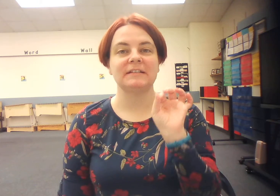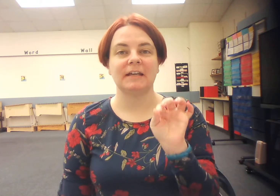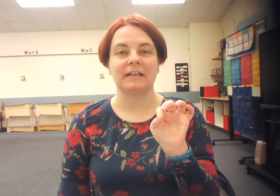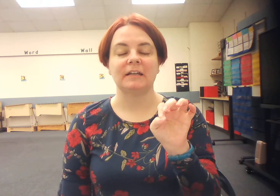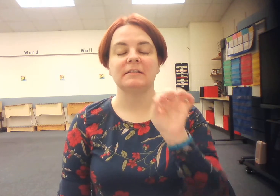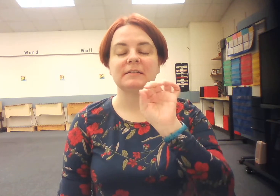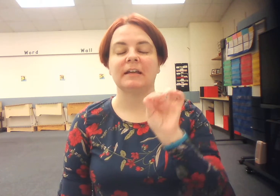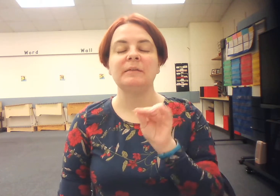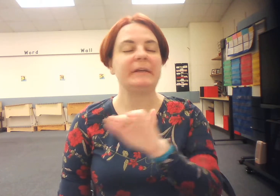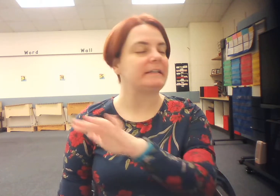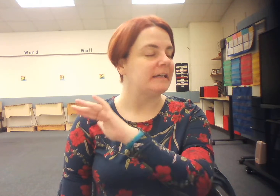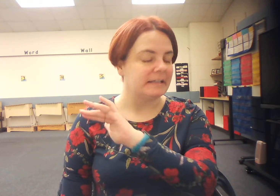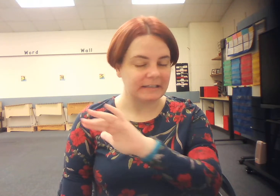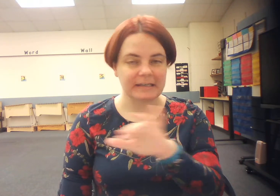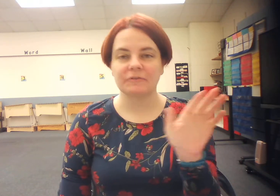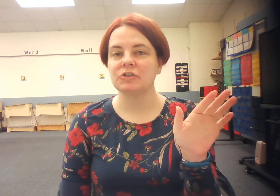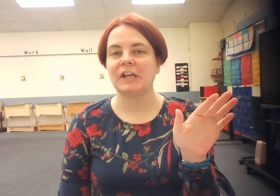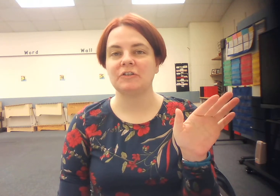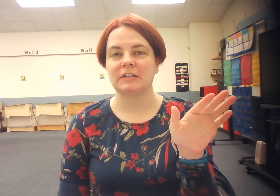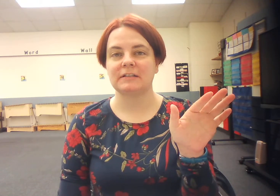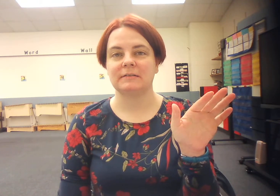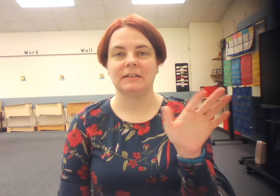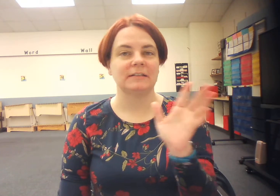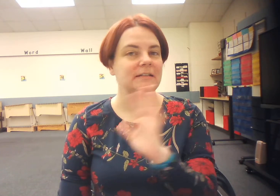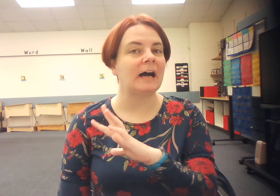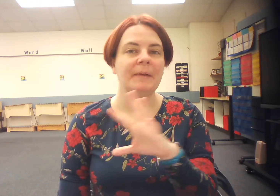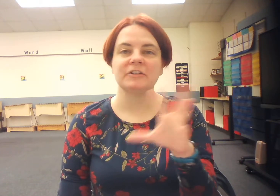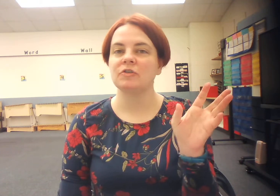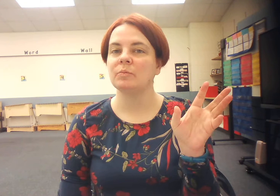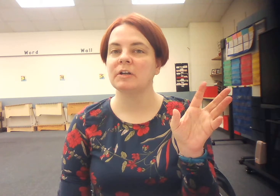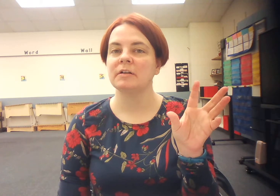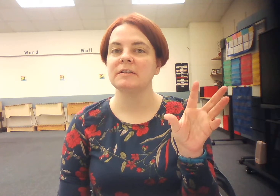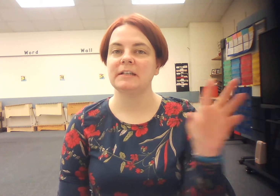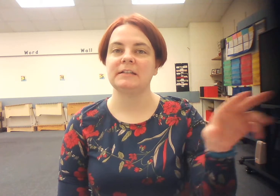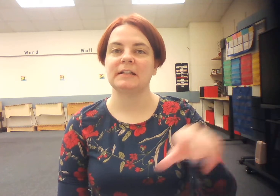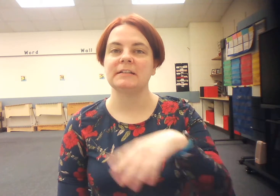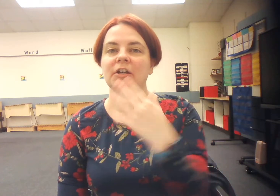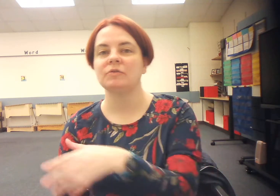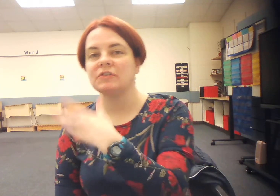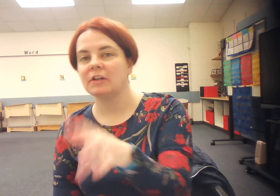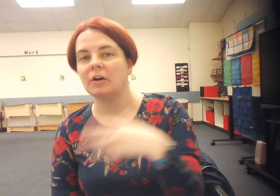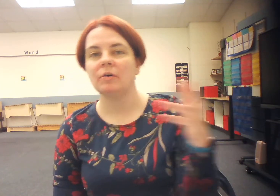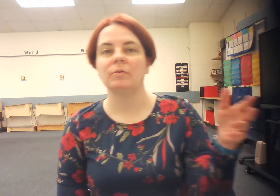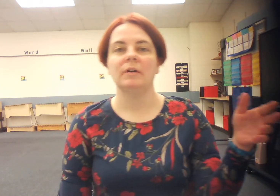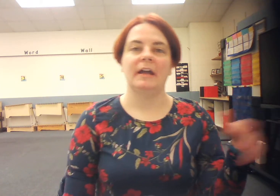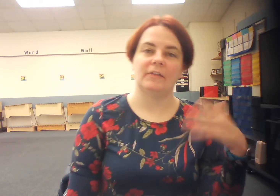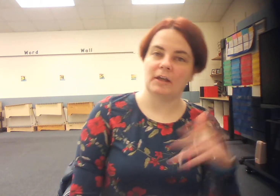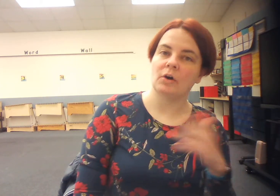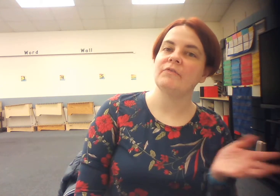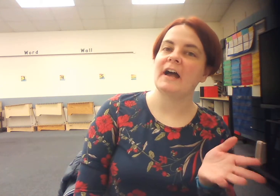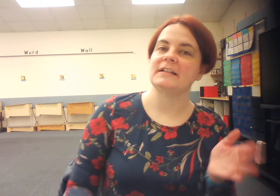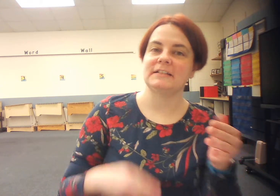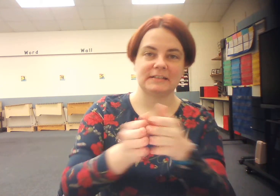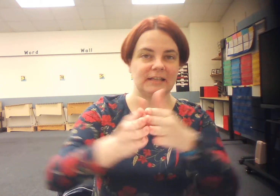steady steady beat never changes it does not match the words it doesn't go slow and then go fast it stays